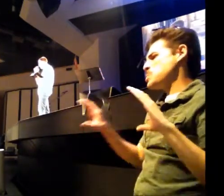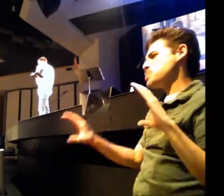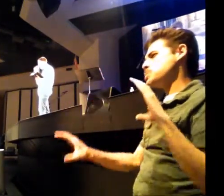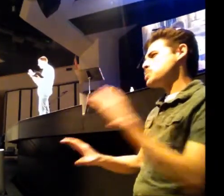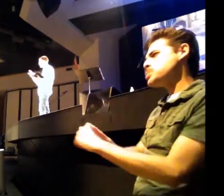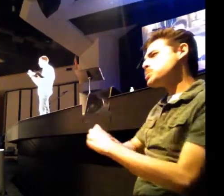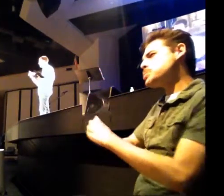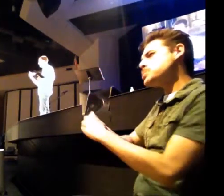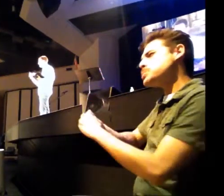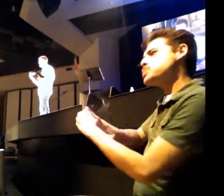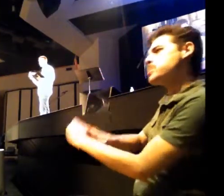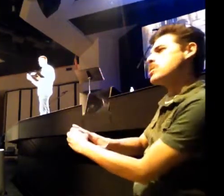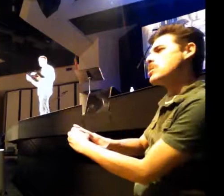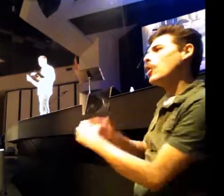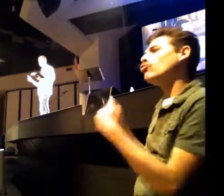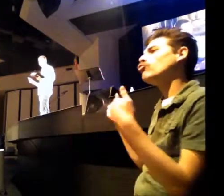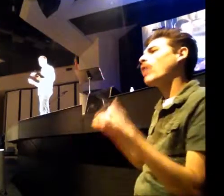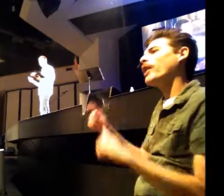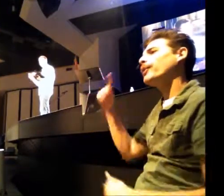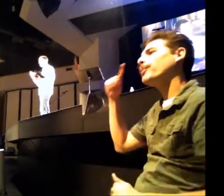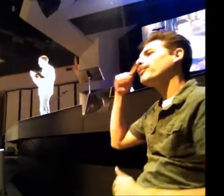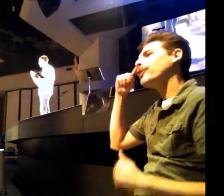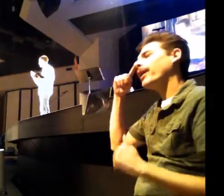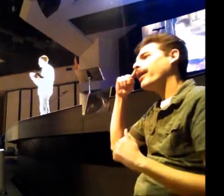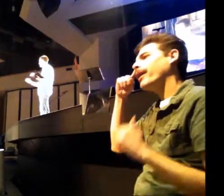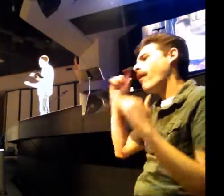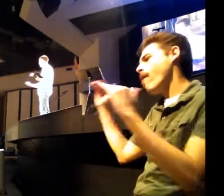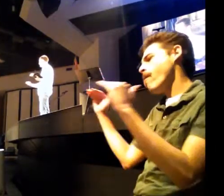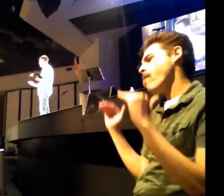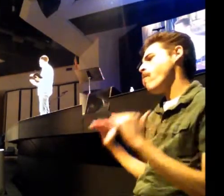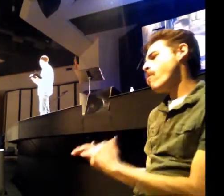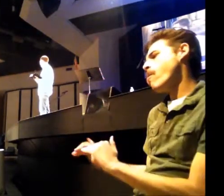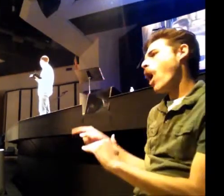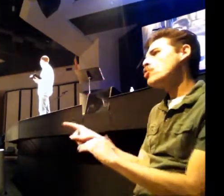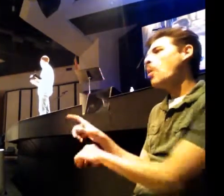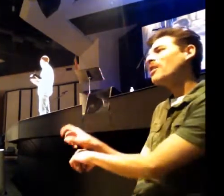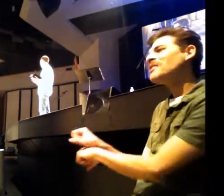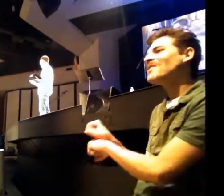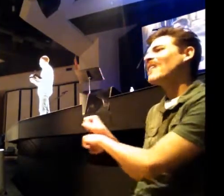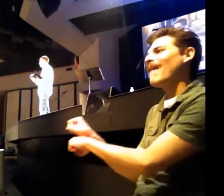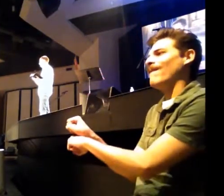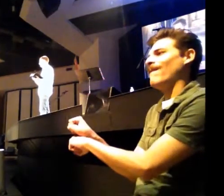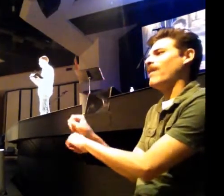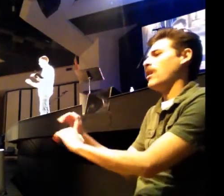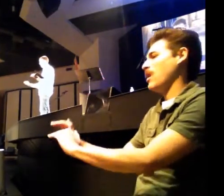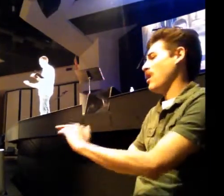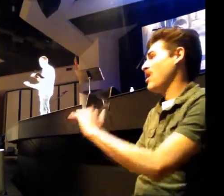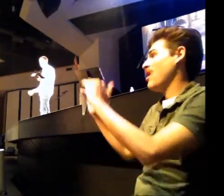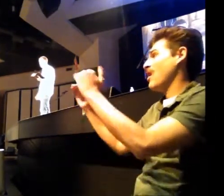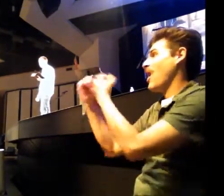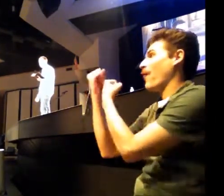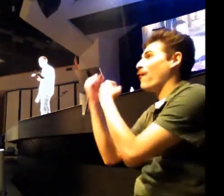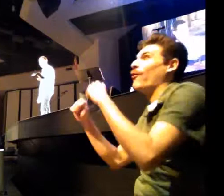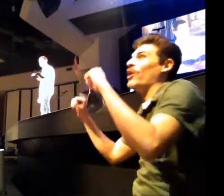collective consciousness. And it's this: you are a slave. You will never be